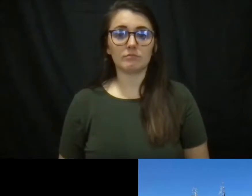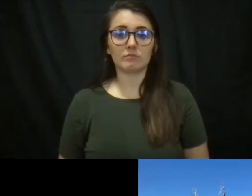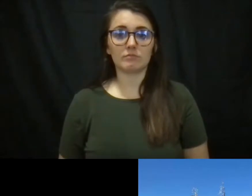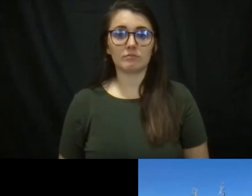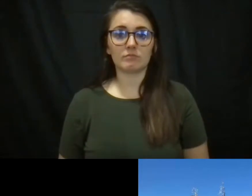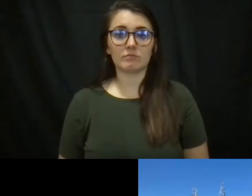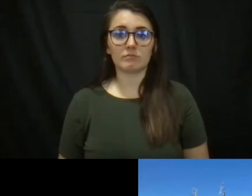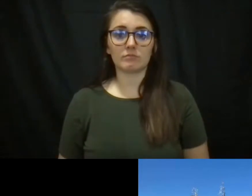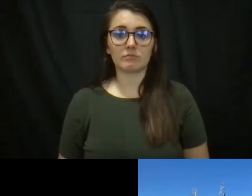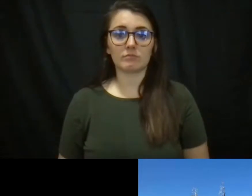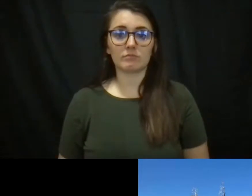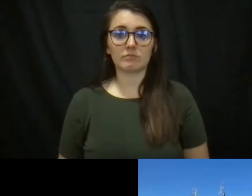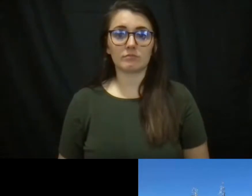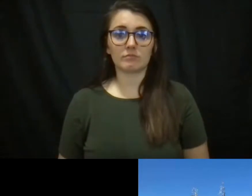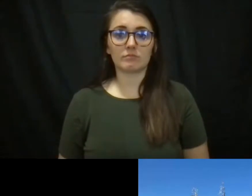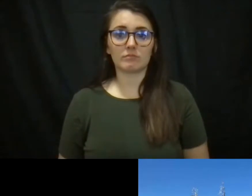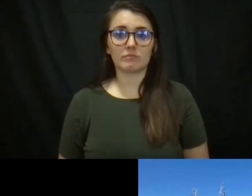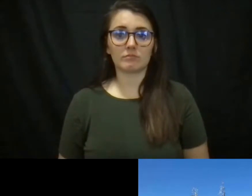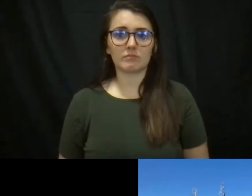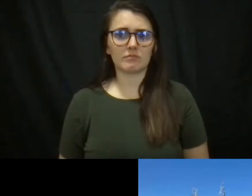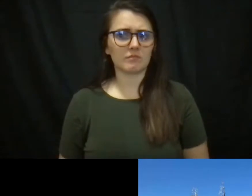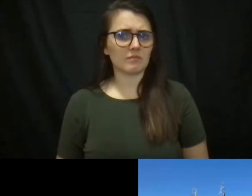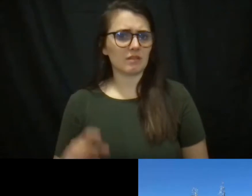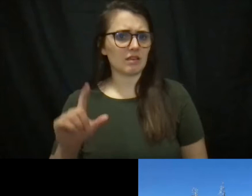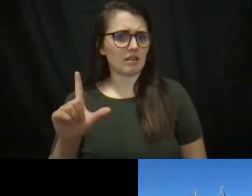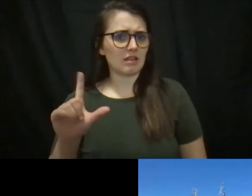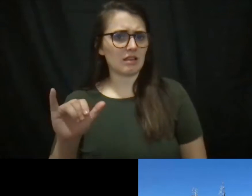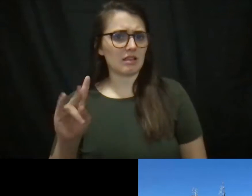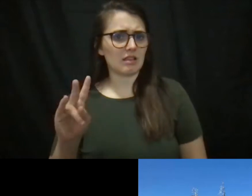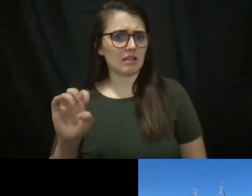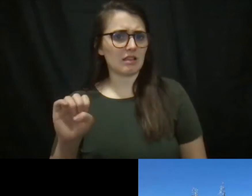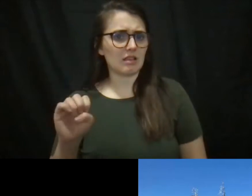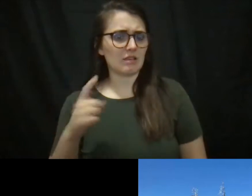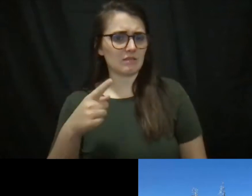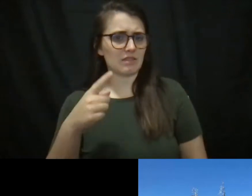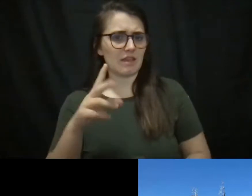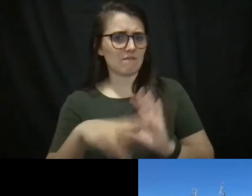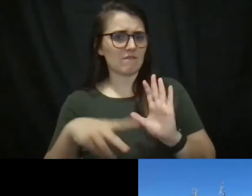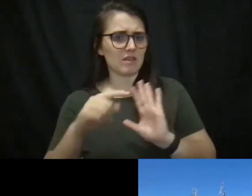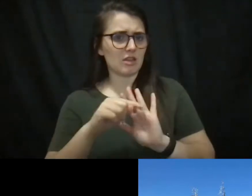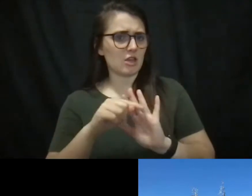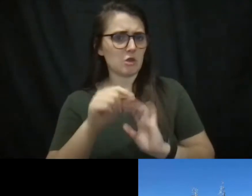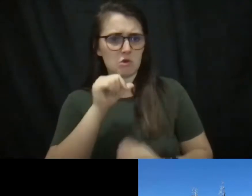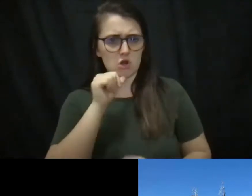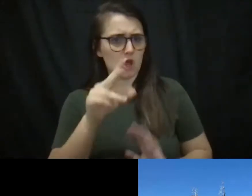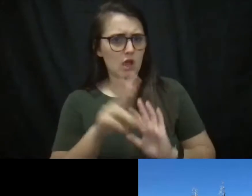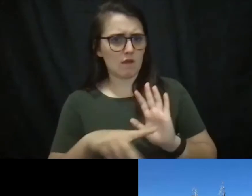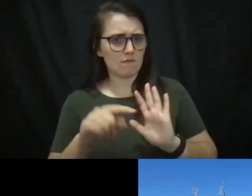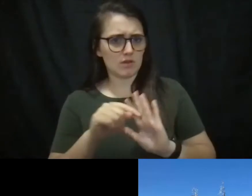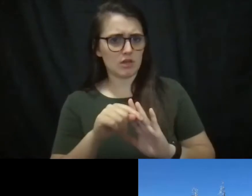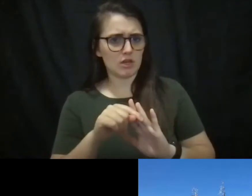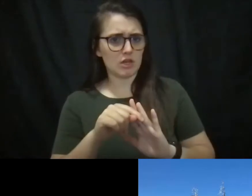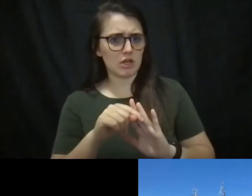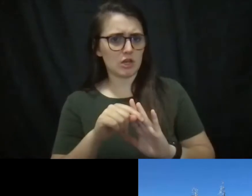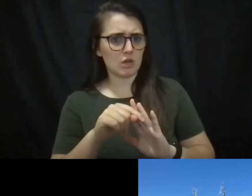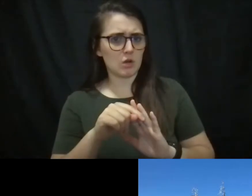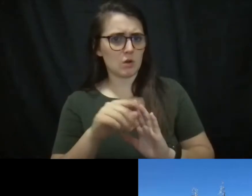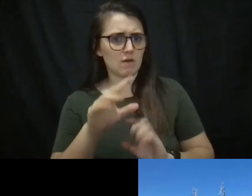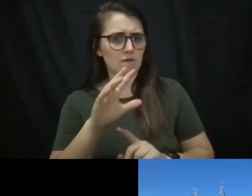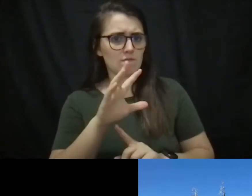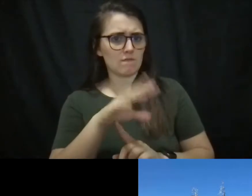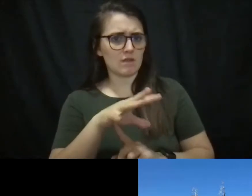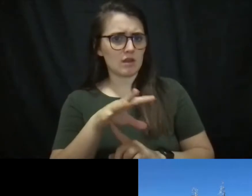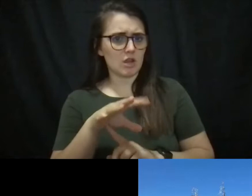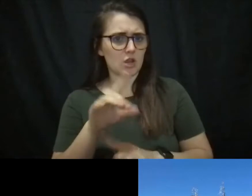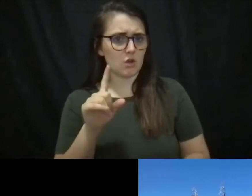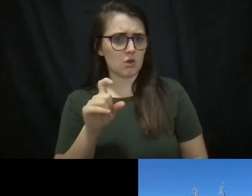Was this like live? Was that video not a video? Was that a video? Yeah,